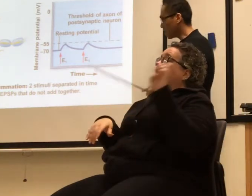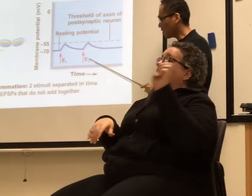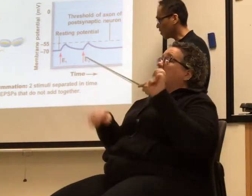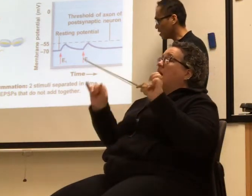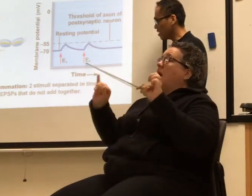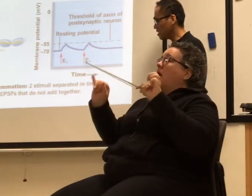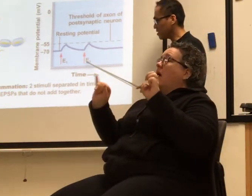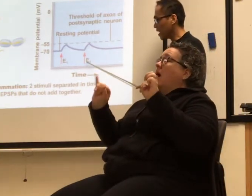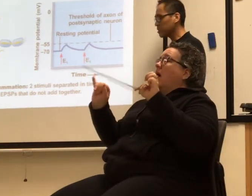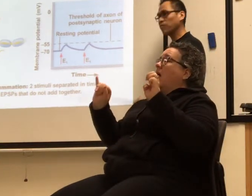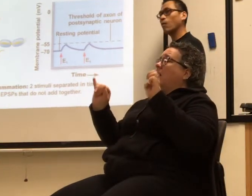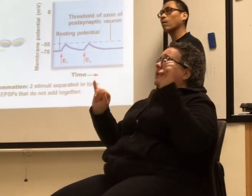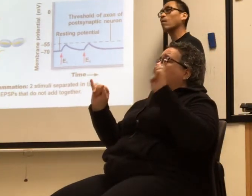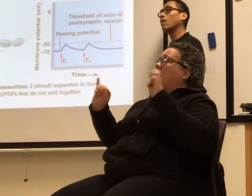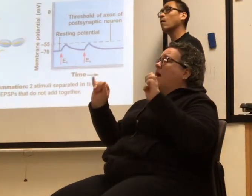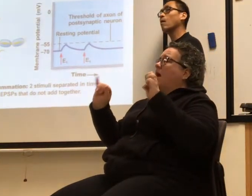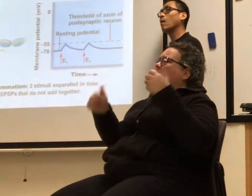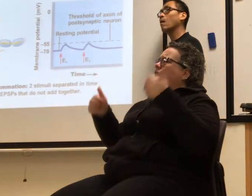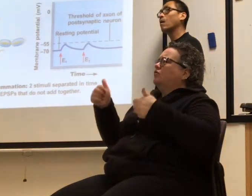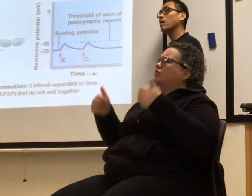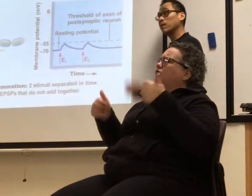EPSPs? What do you think the E stands for?